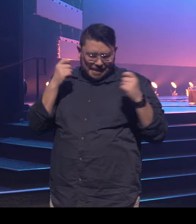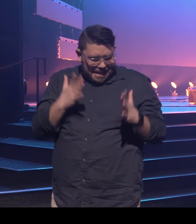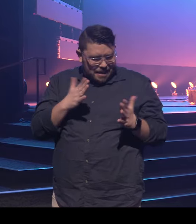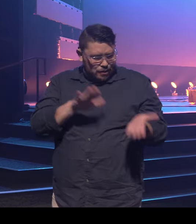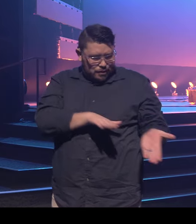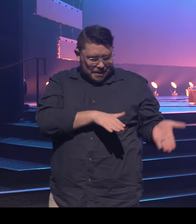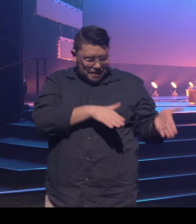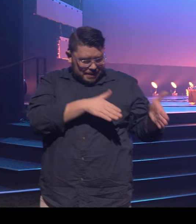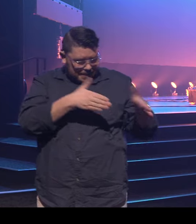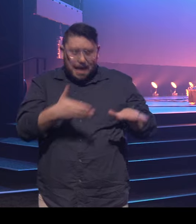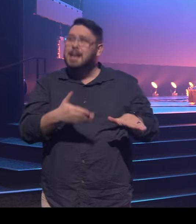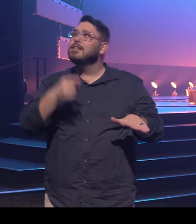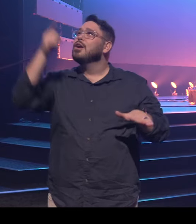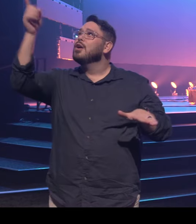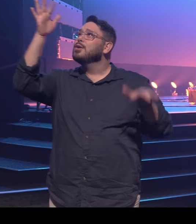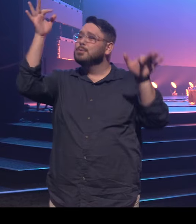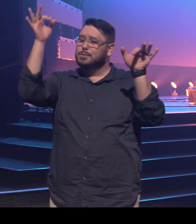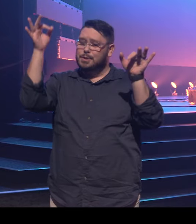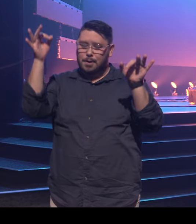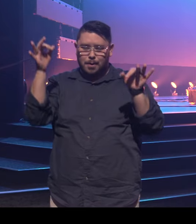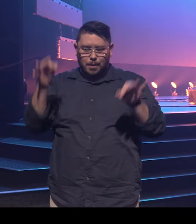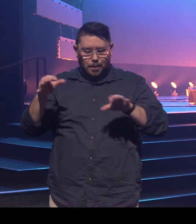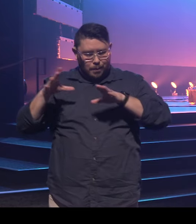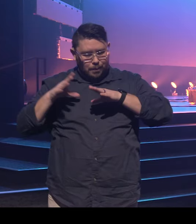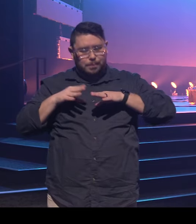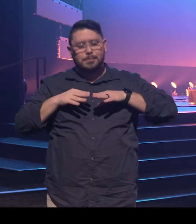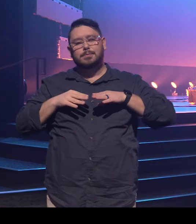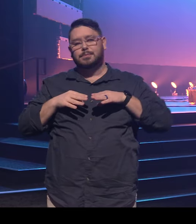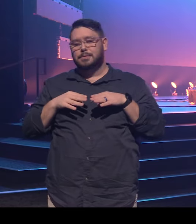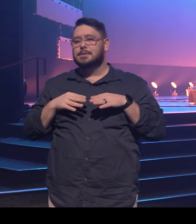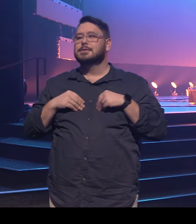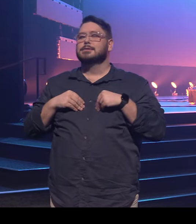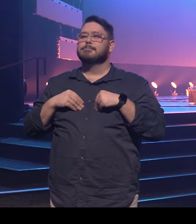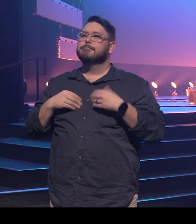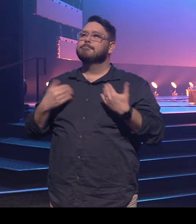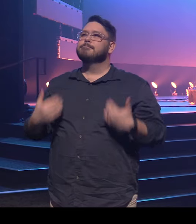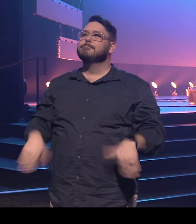A sinner's death you chose,